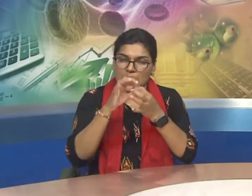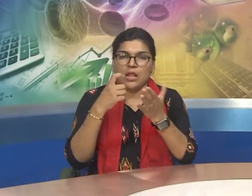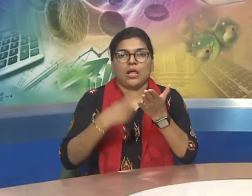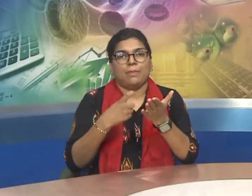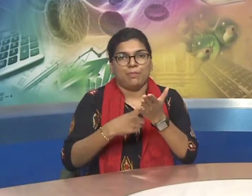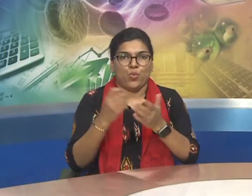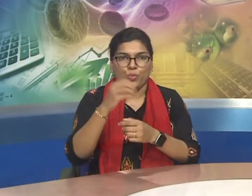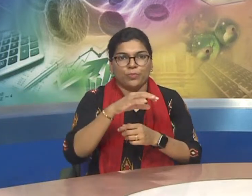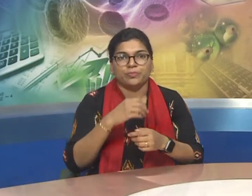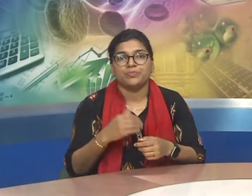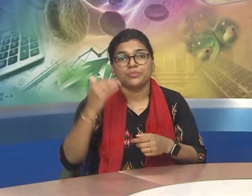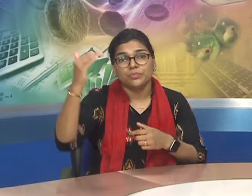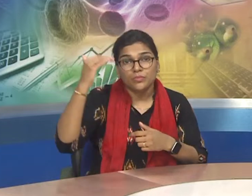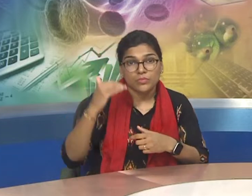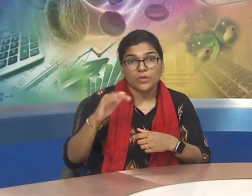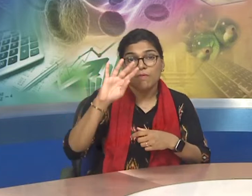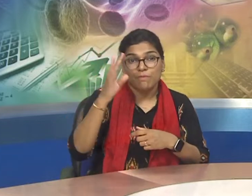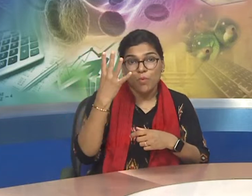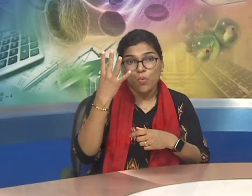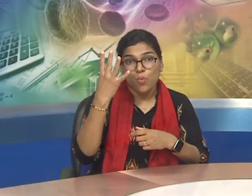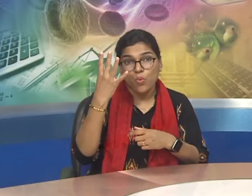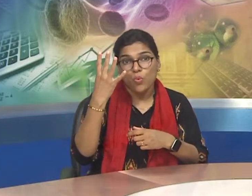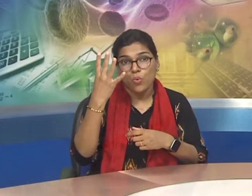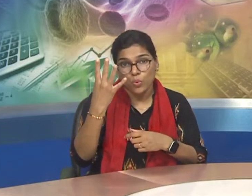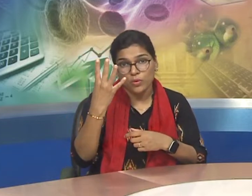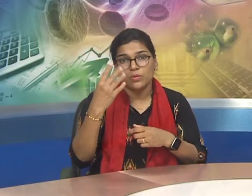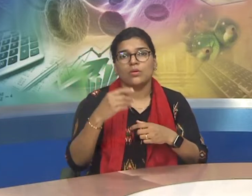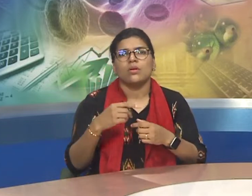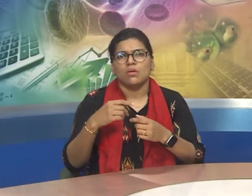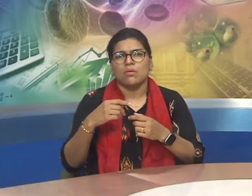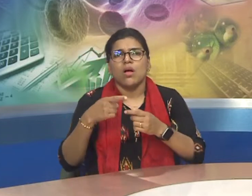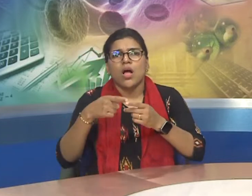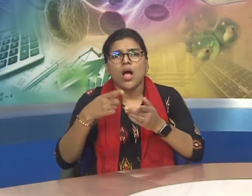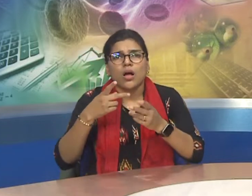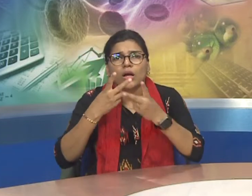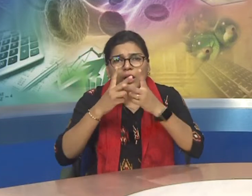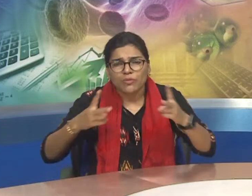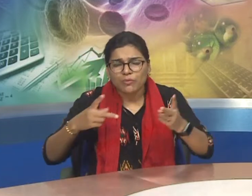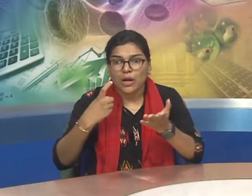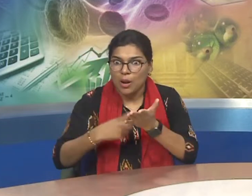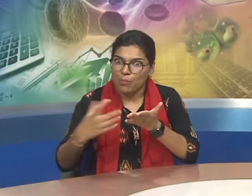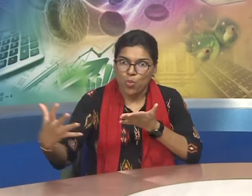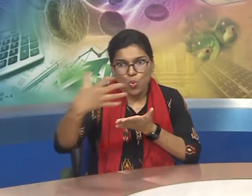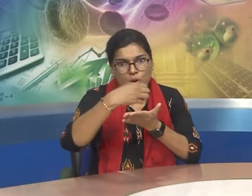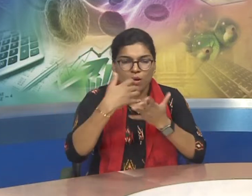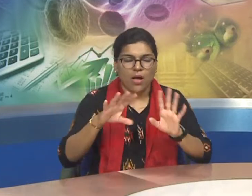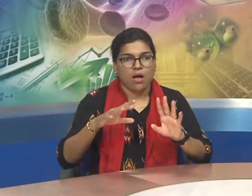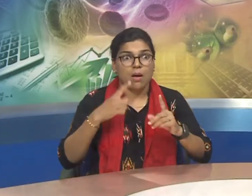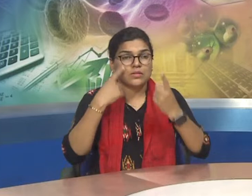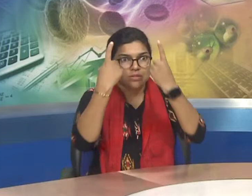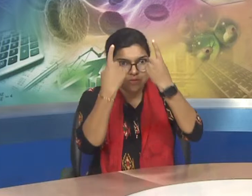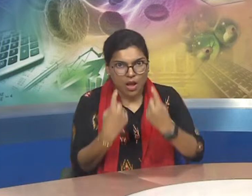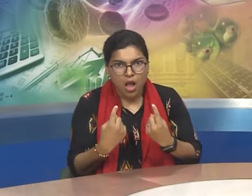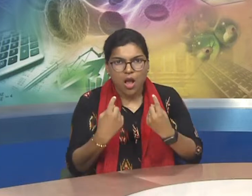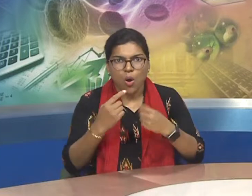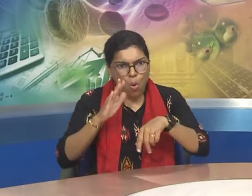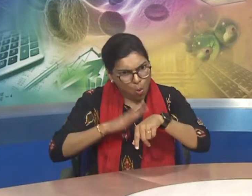Point number 4 talks about stock verification and develop stock verification